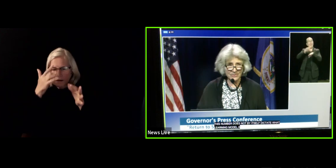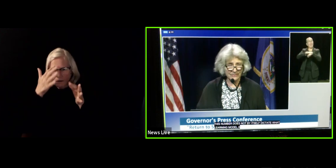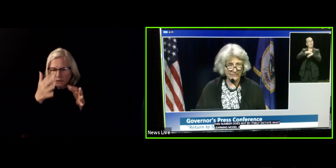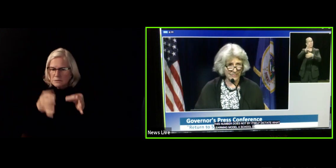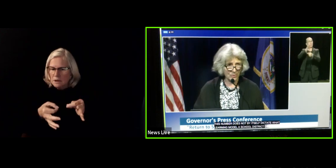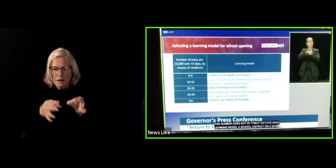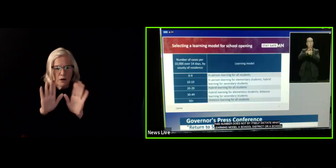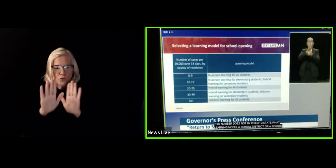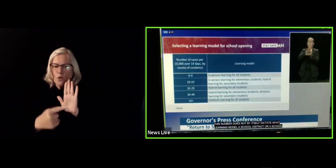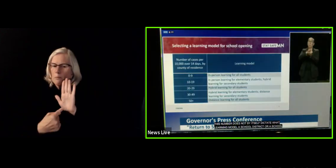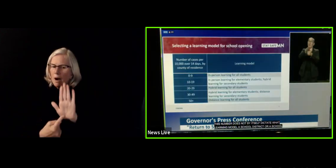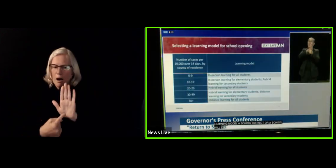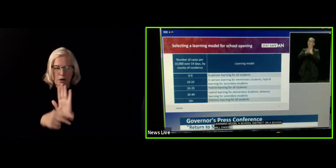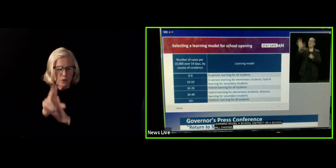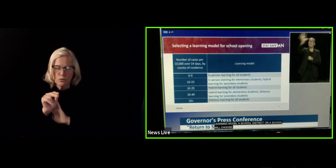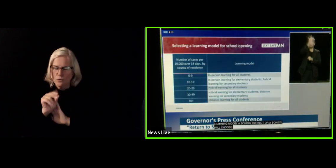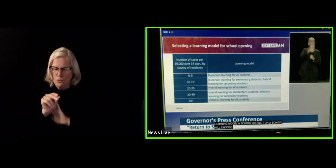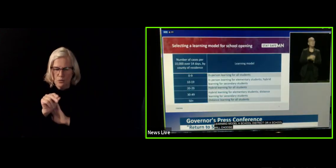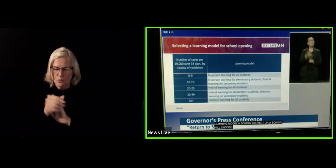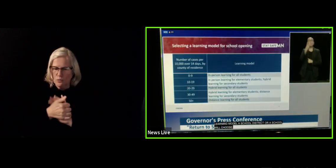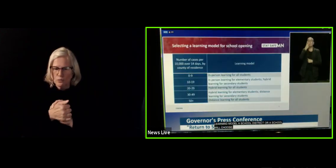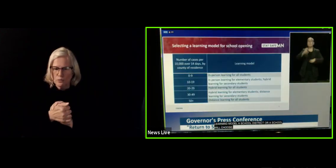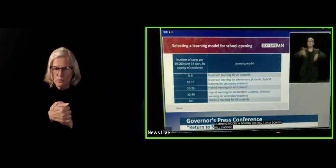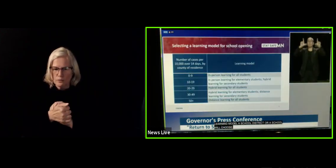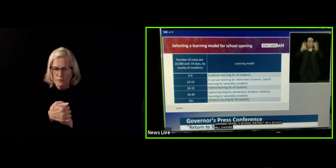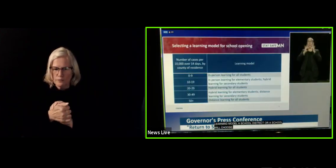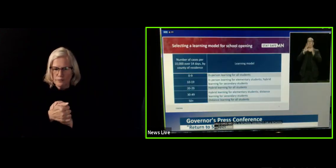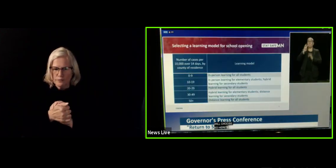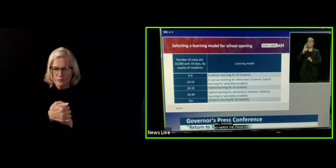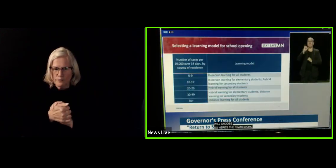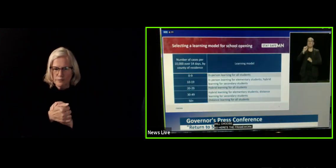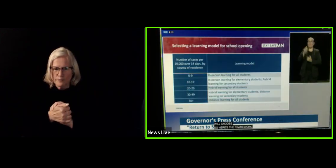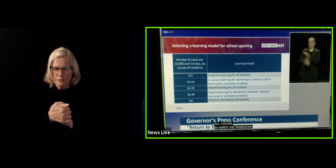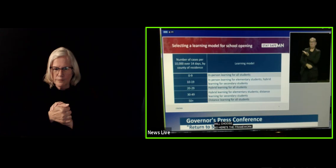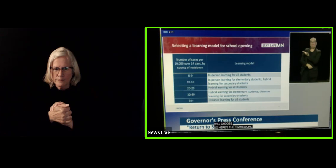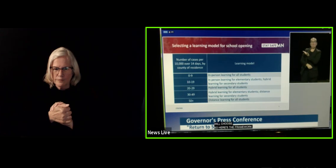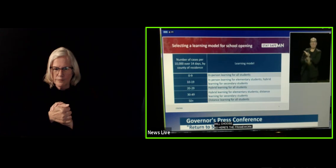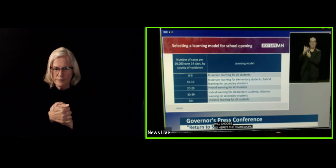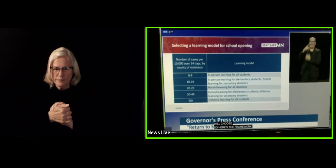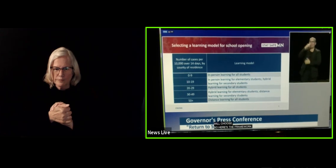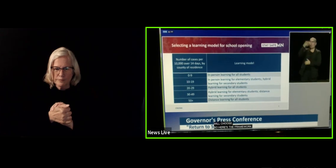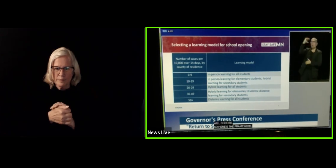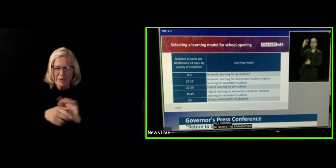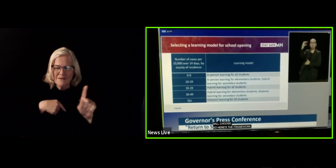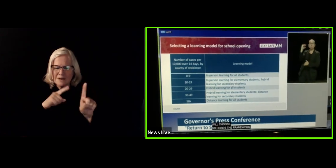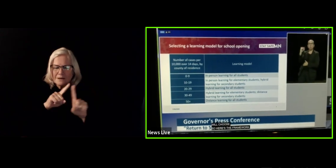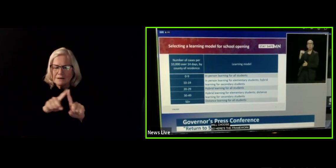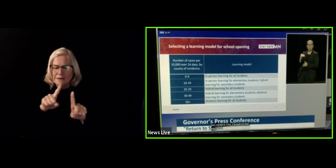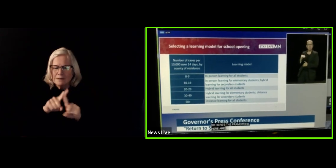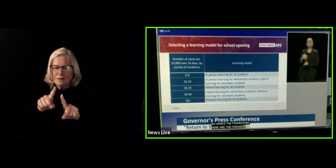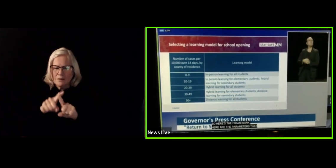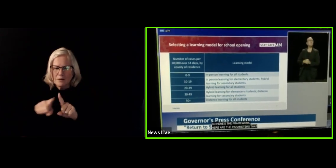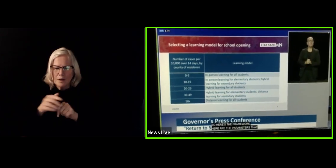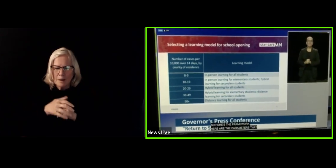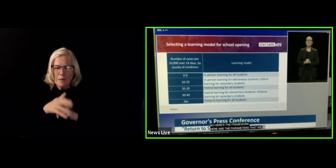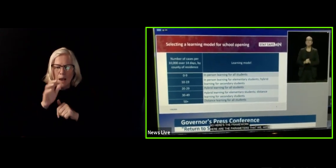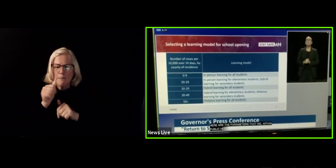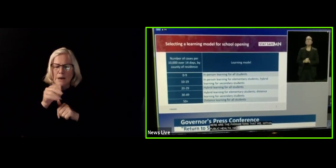here's the framework. Here are the parameters that we within public health have developed. And I just want to